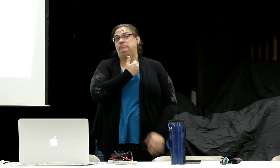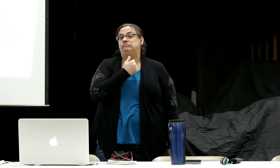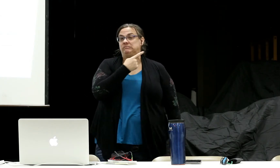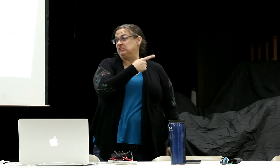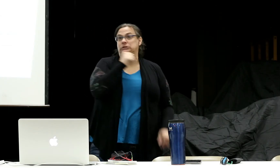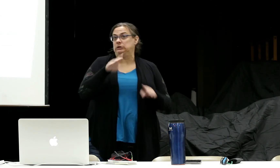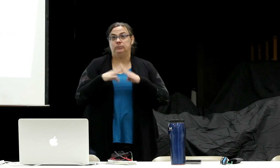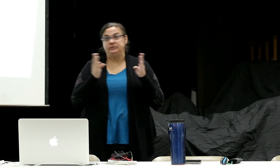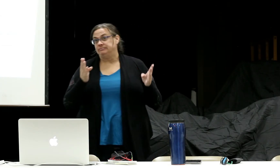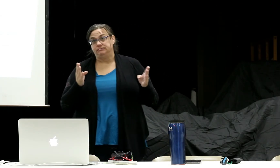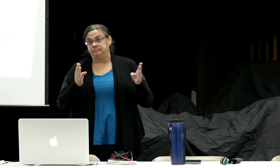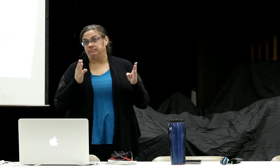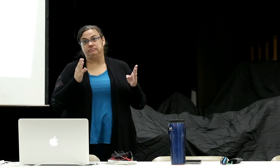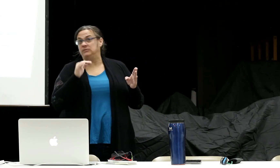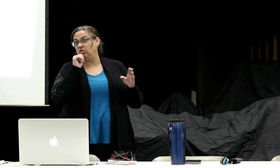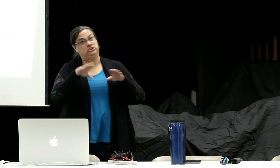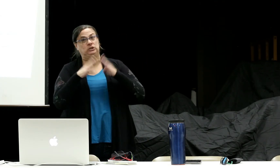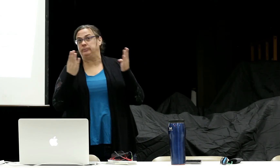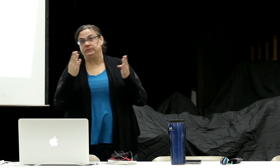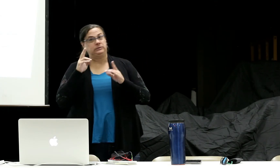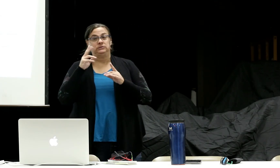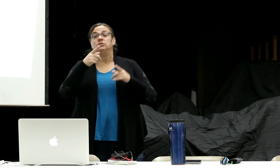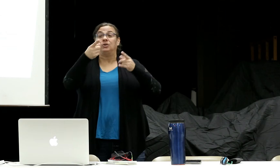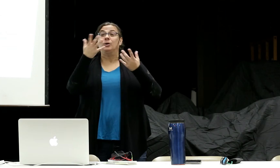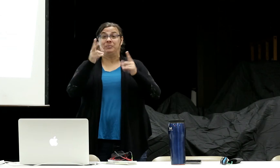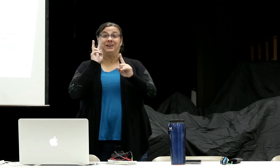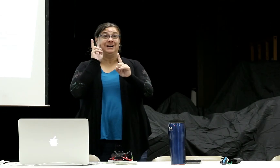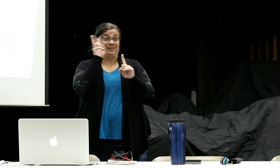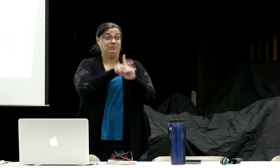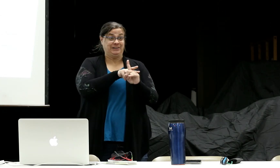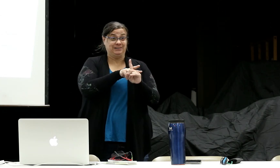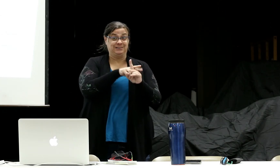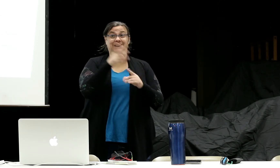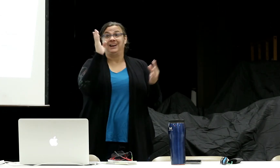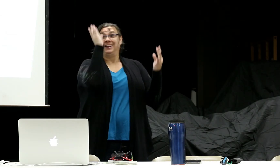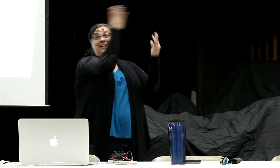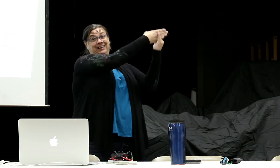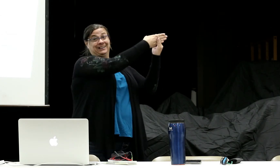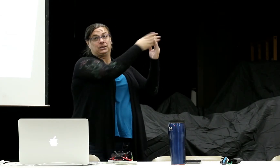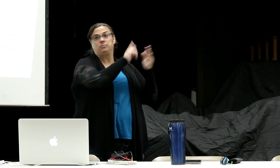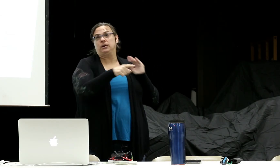there any other issues besides VRI that would like to be brought up?